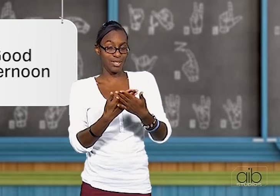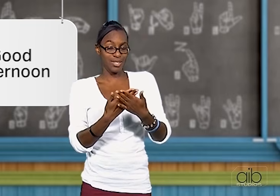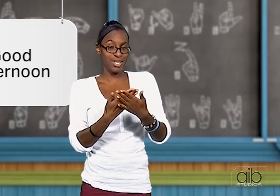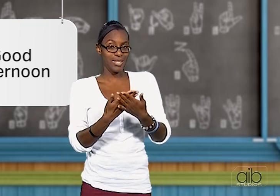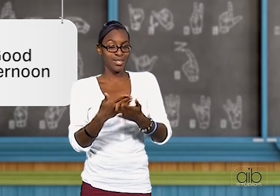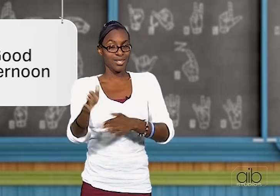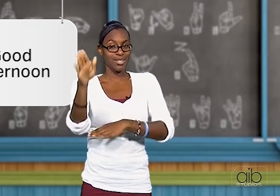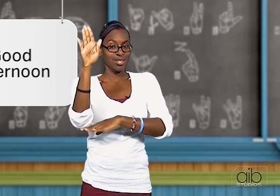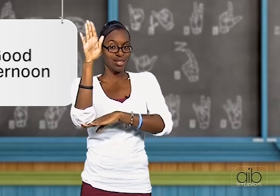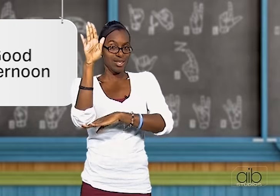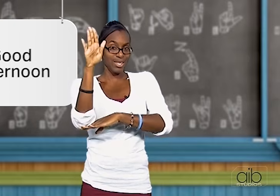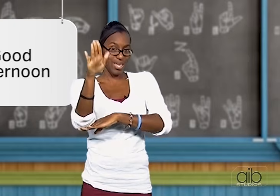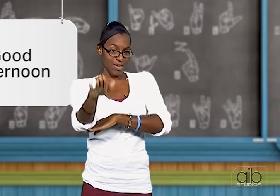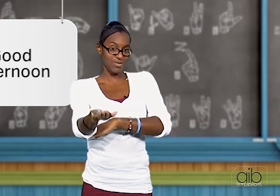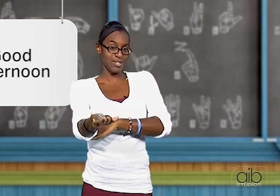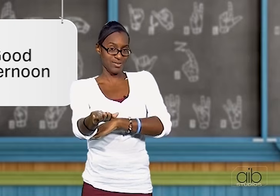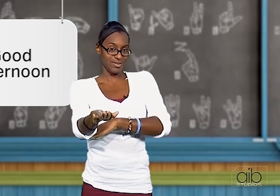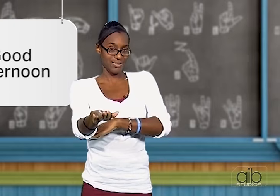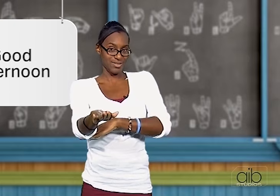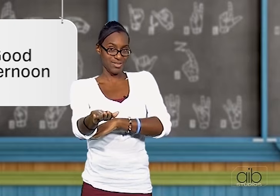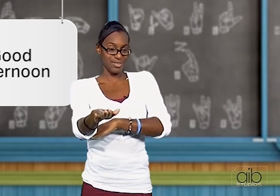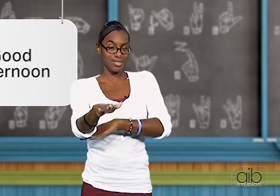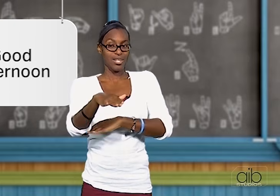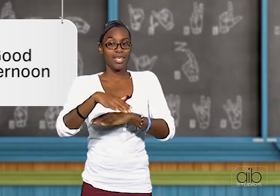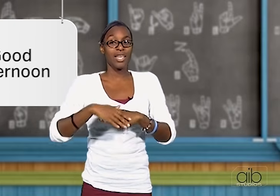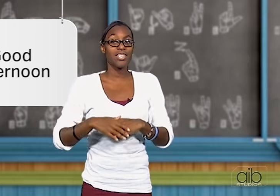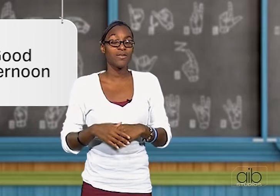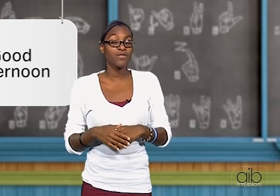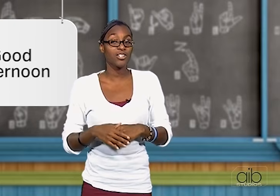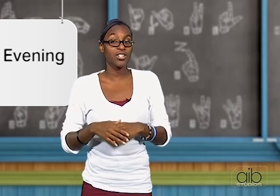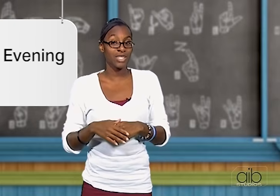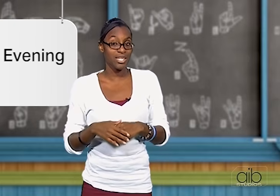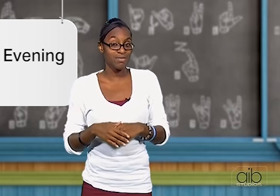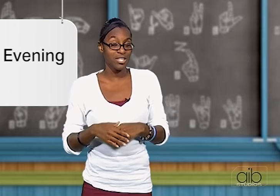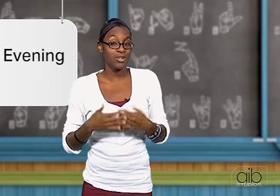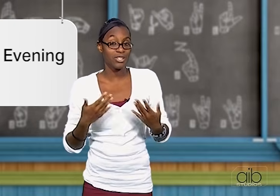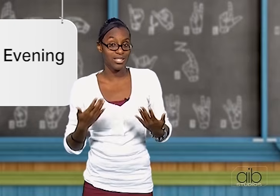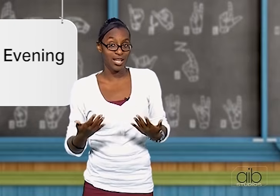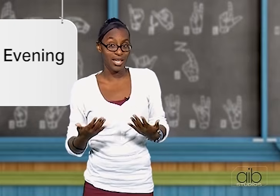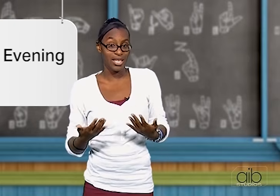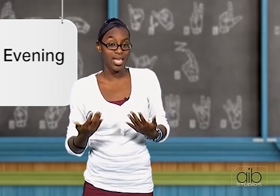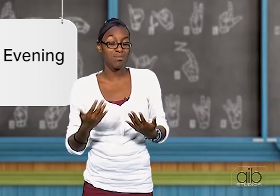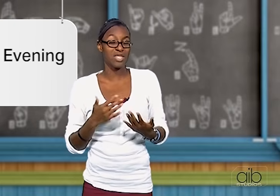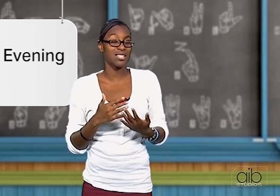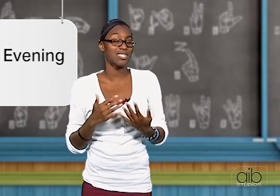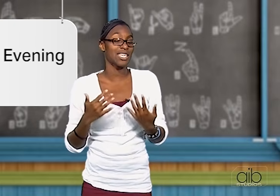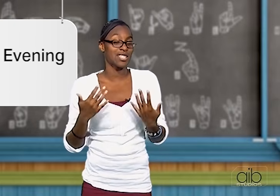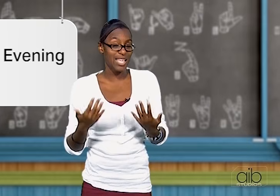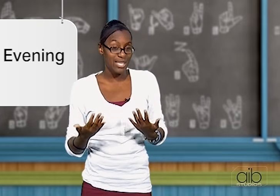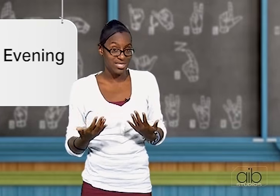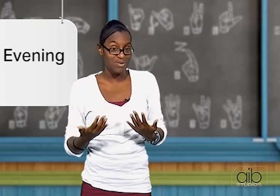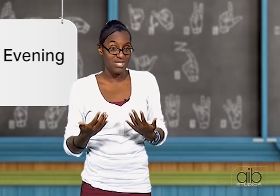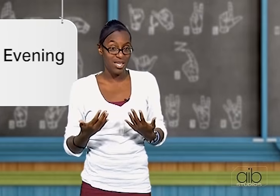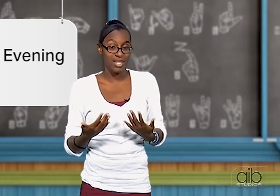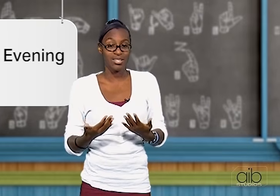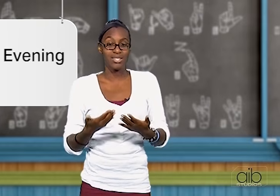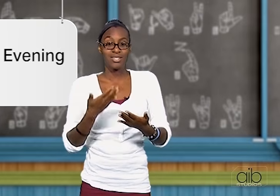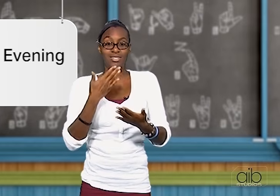Good afternoon. And then for good evening or good night, it means the exact same sign.